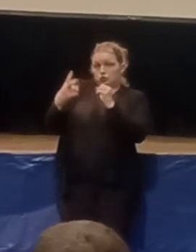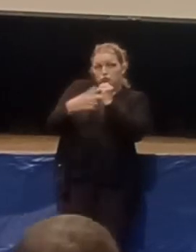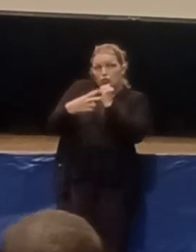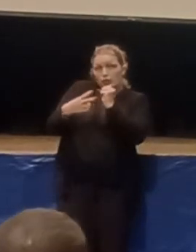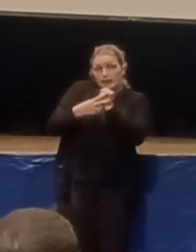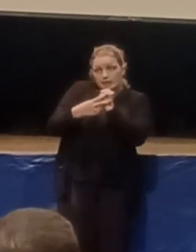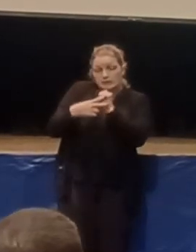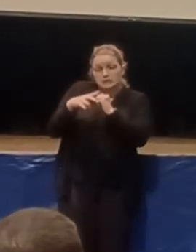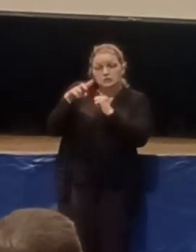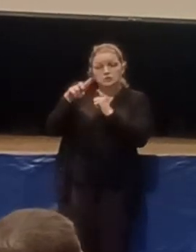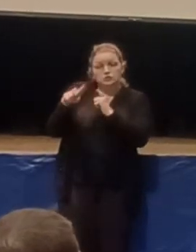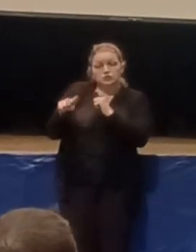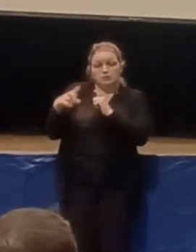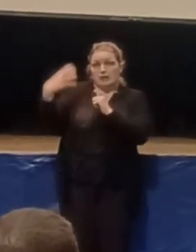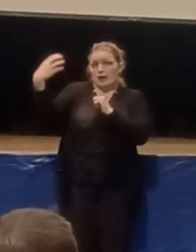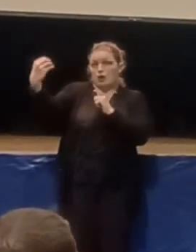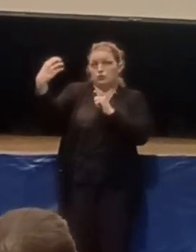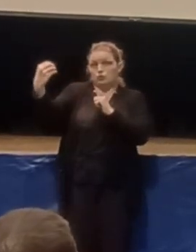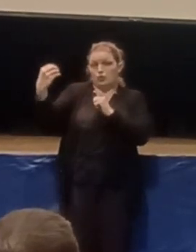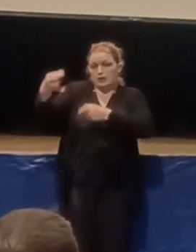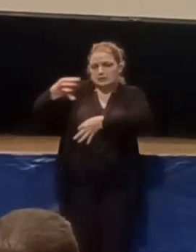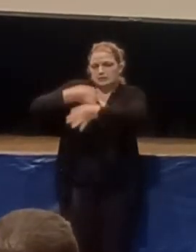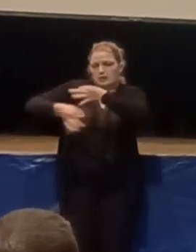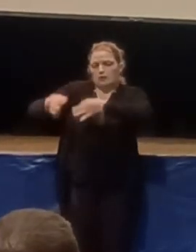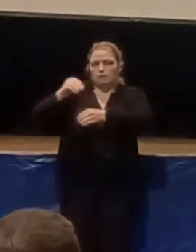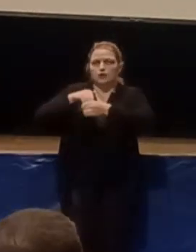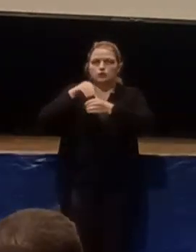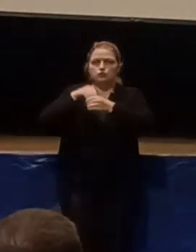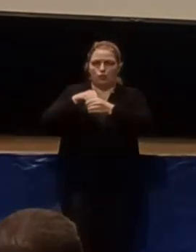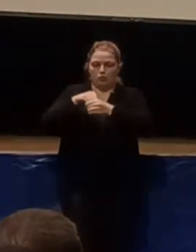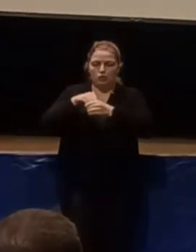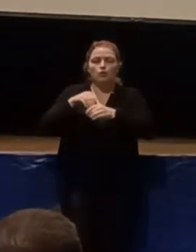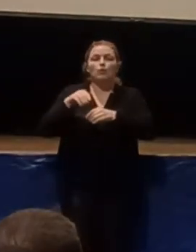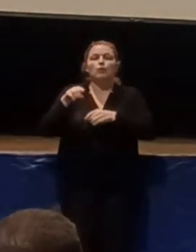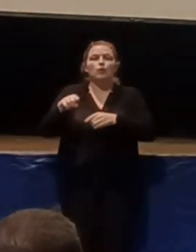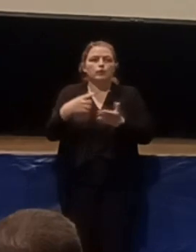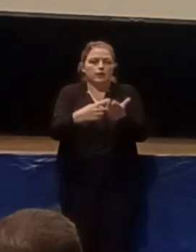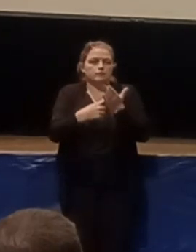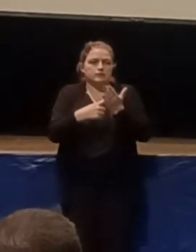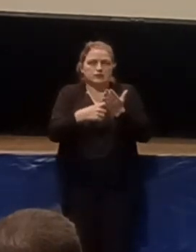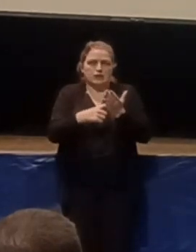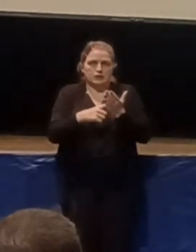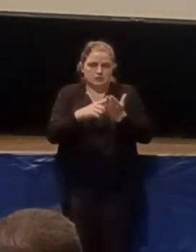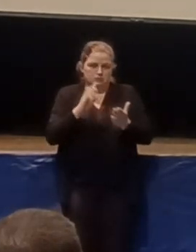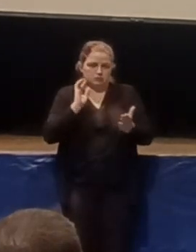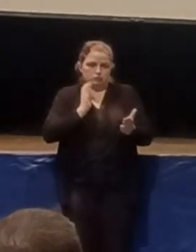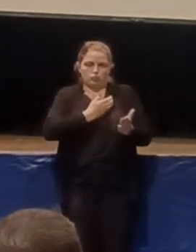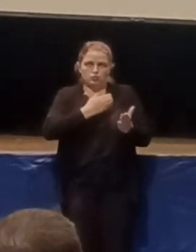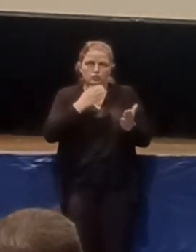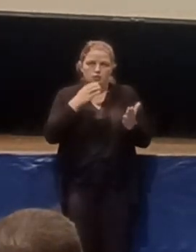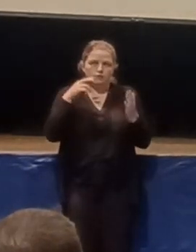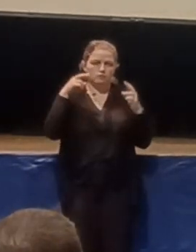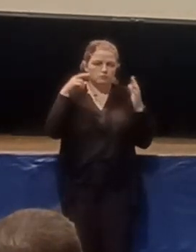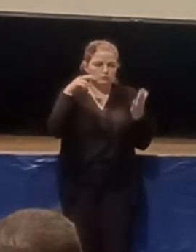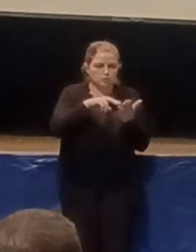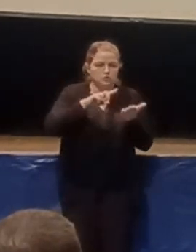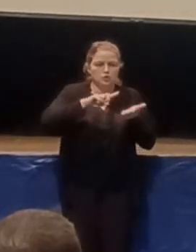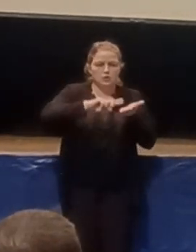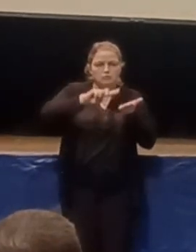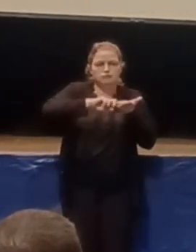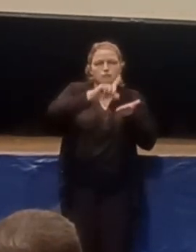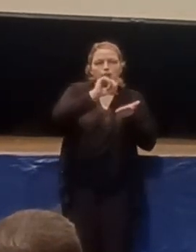being outdoor instead of indoor, what we have discussed and identified also through a literature review and review